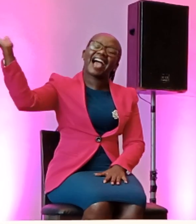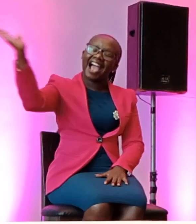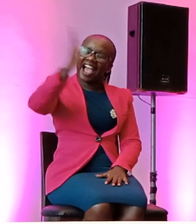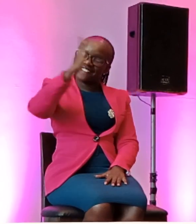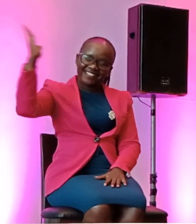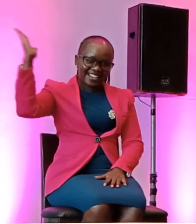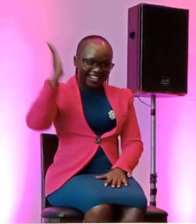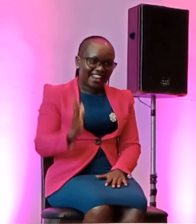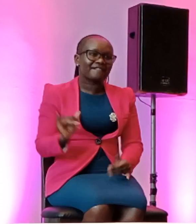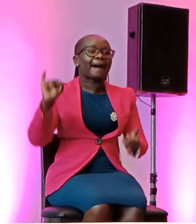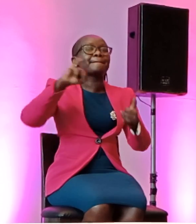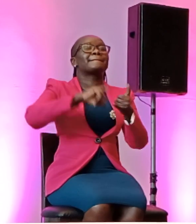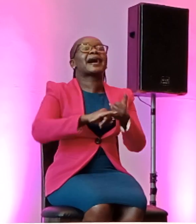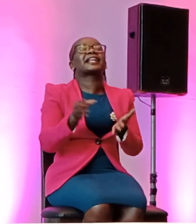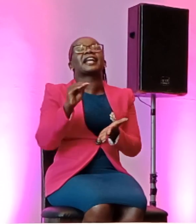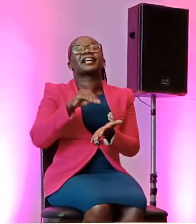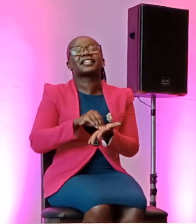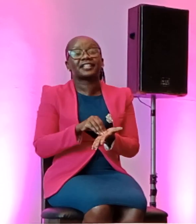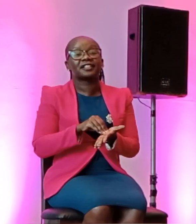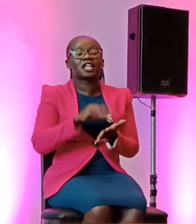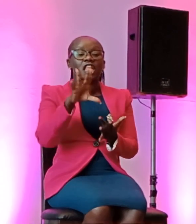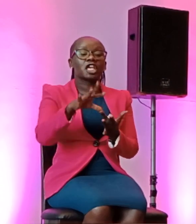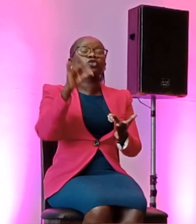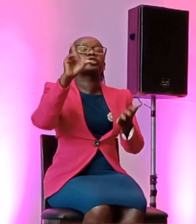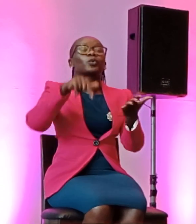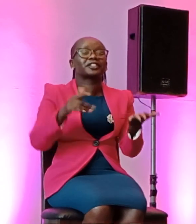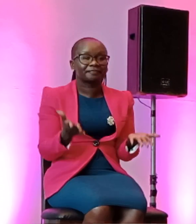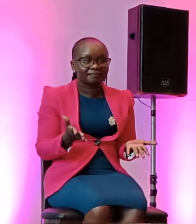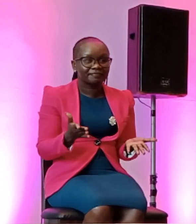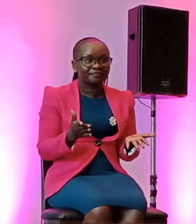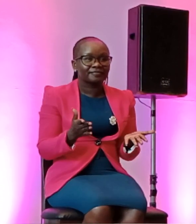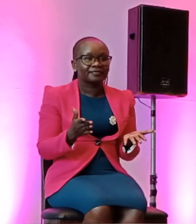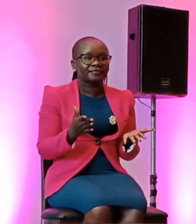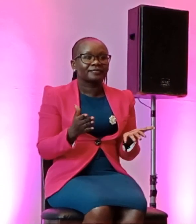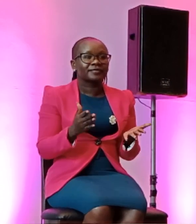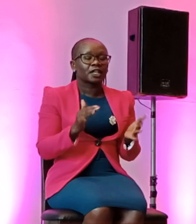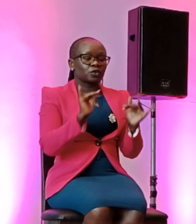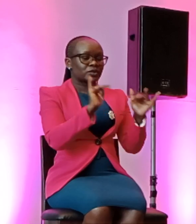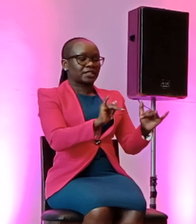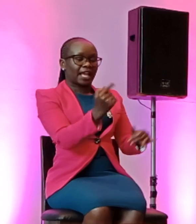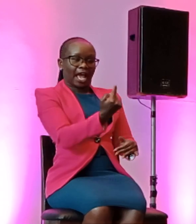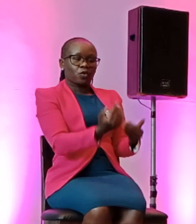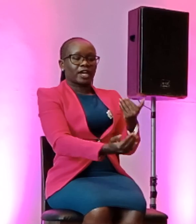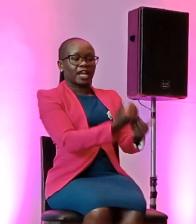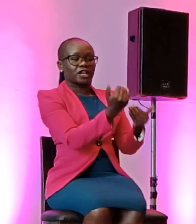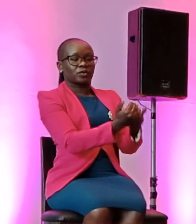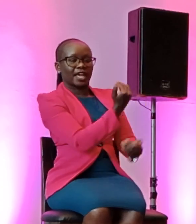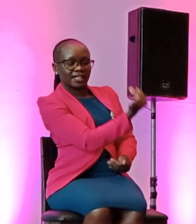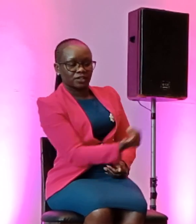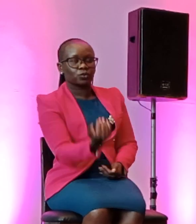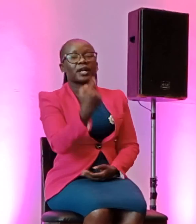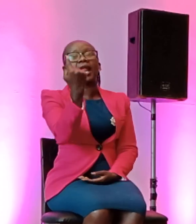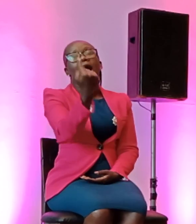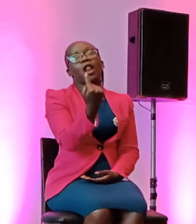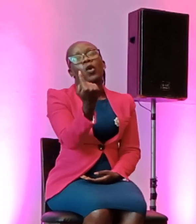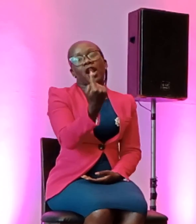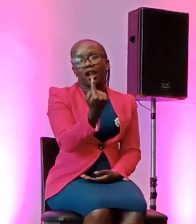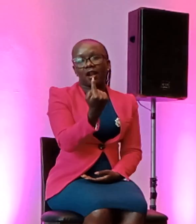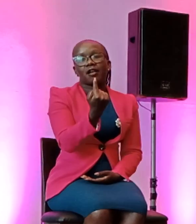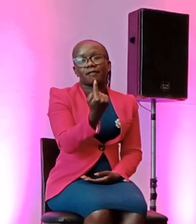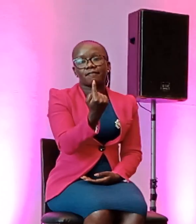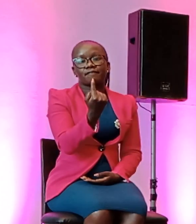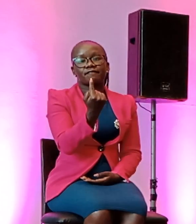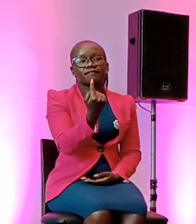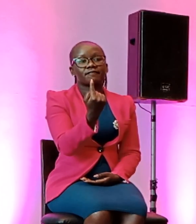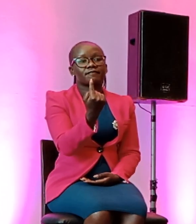any man. She chose to brood as well, rise to the